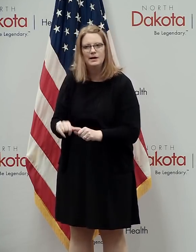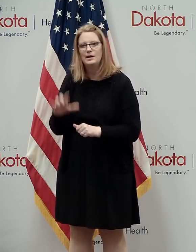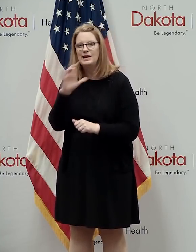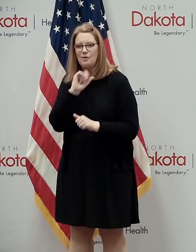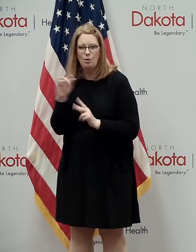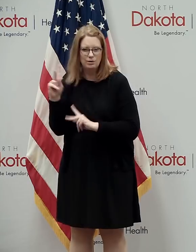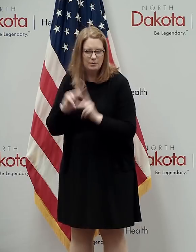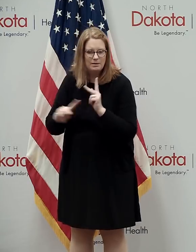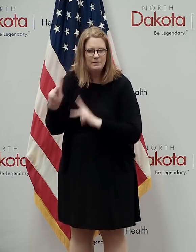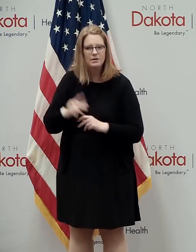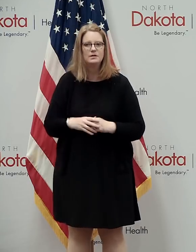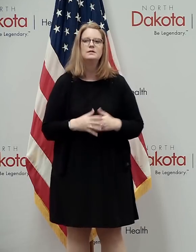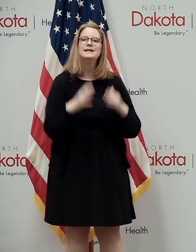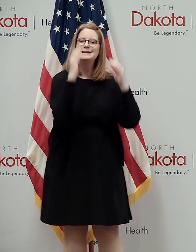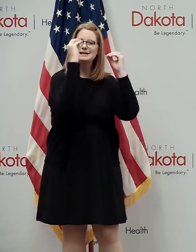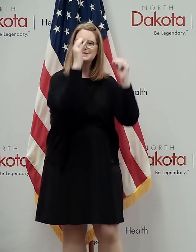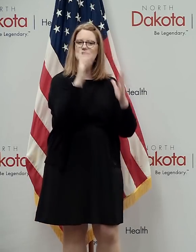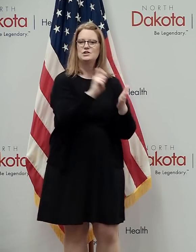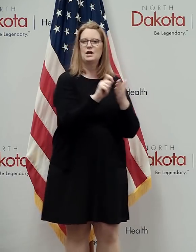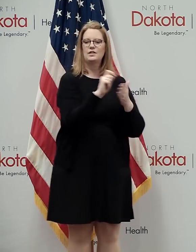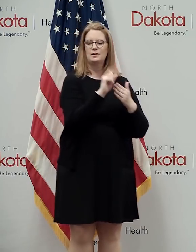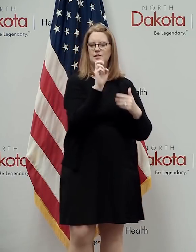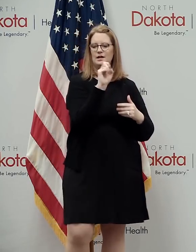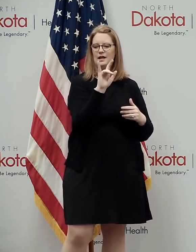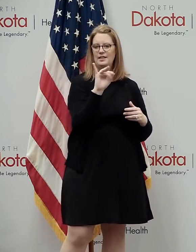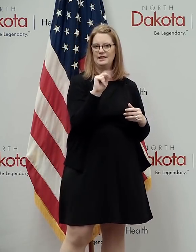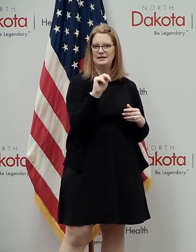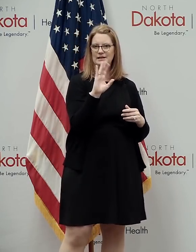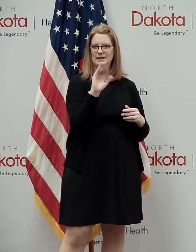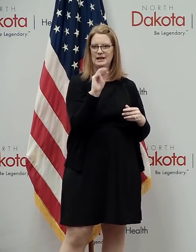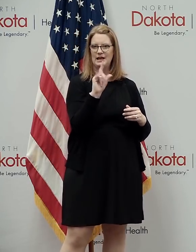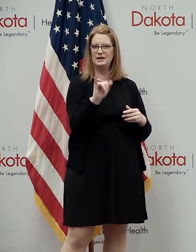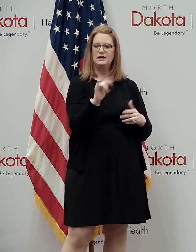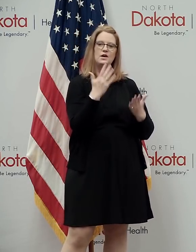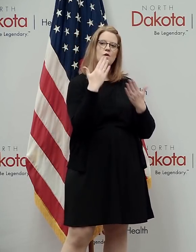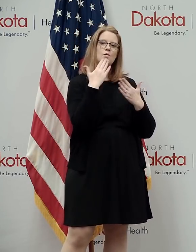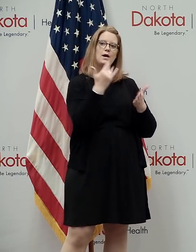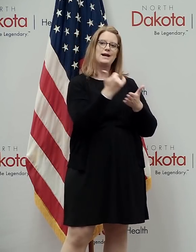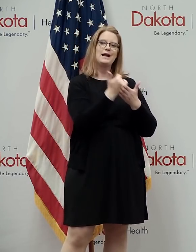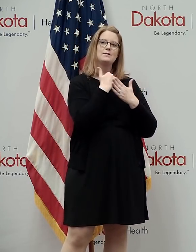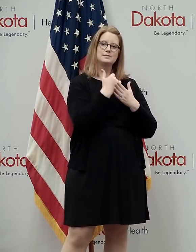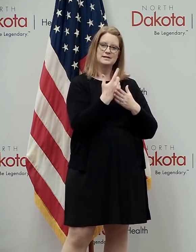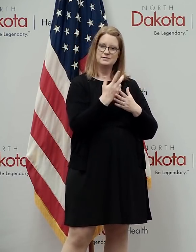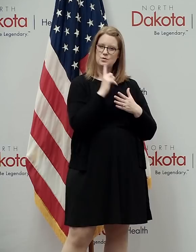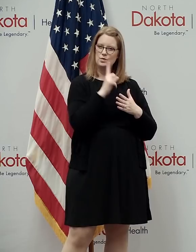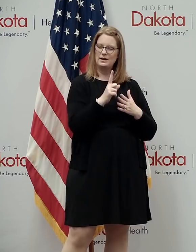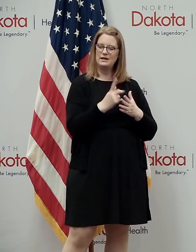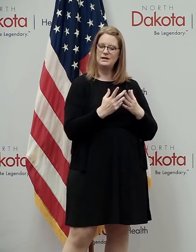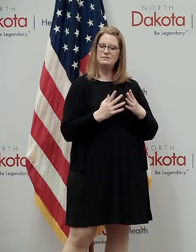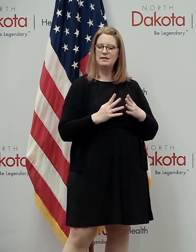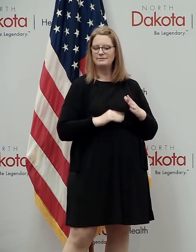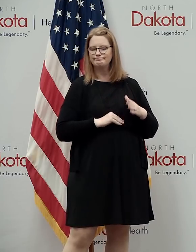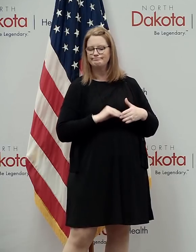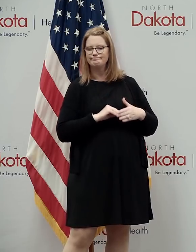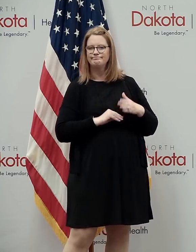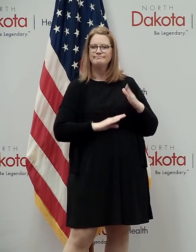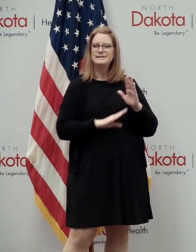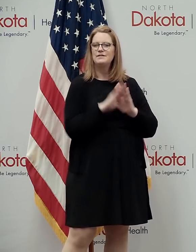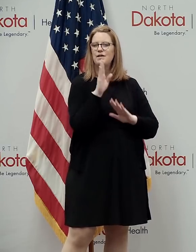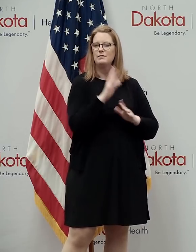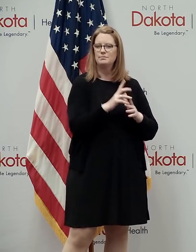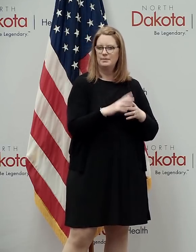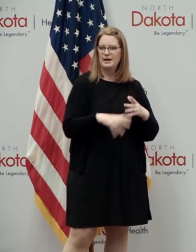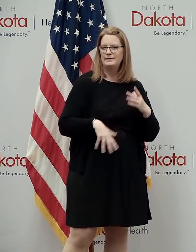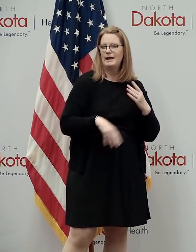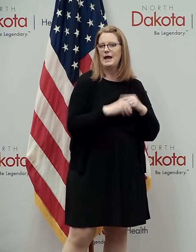there's a teacher and author, Eileen Cady, said that gratitude helps us to grow and expand. Gratitude brings us joy and